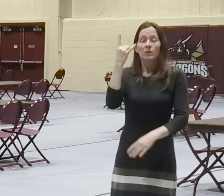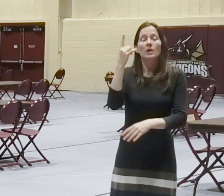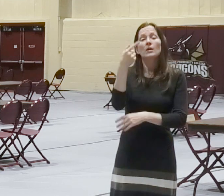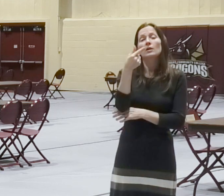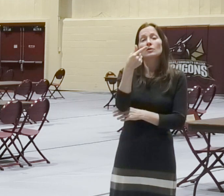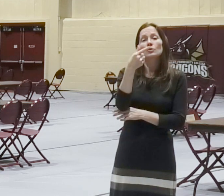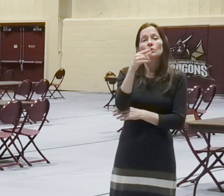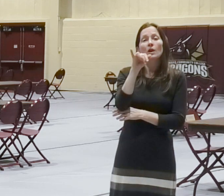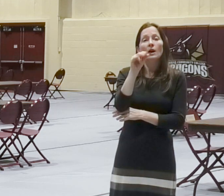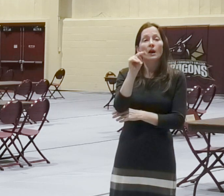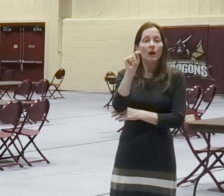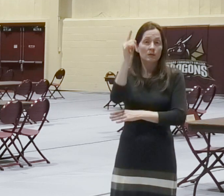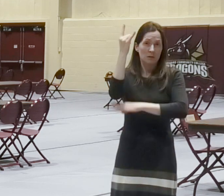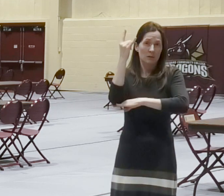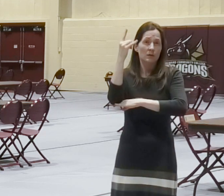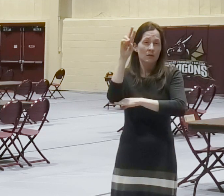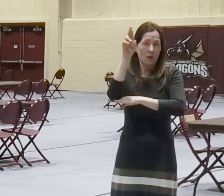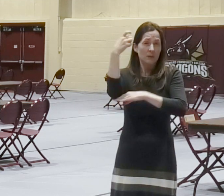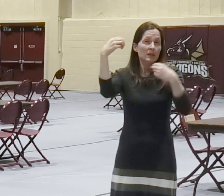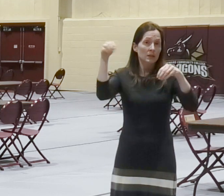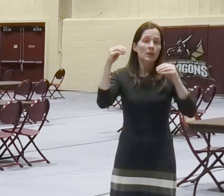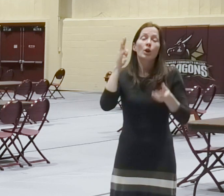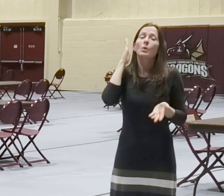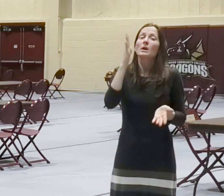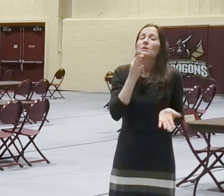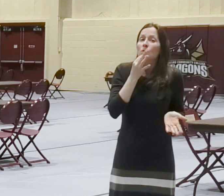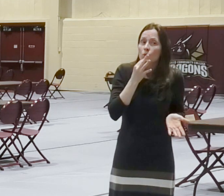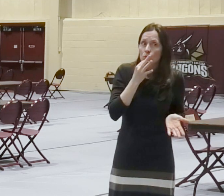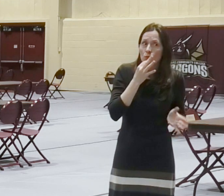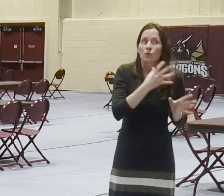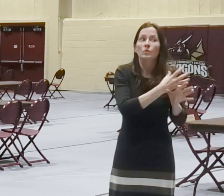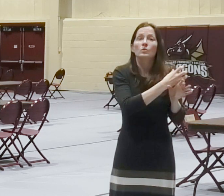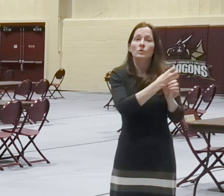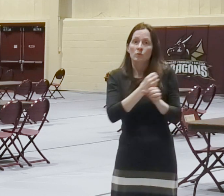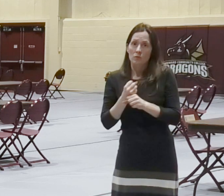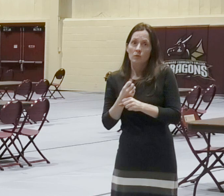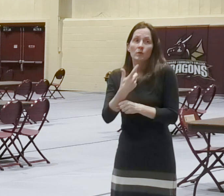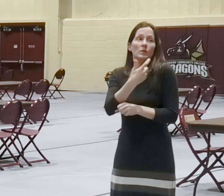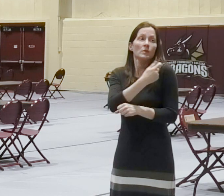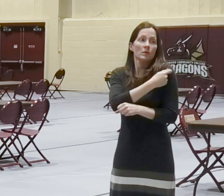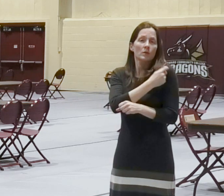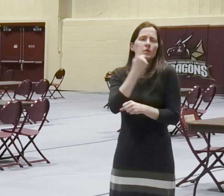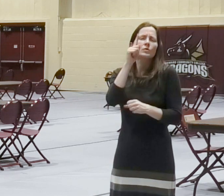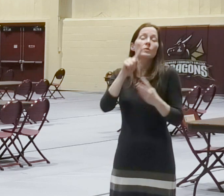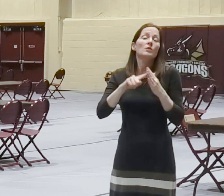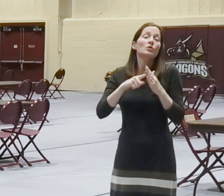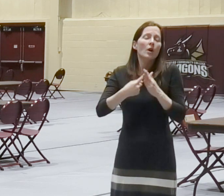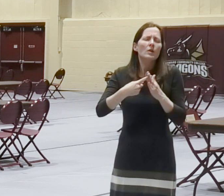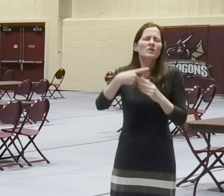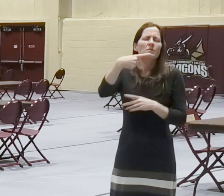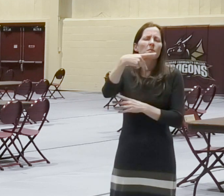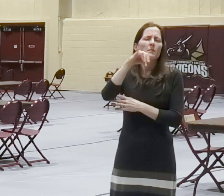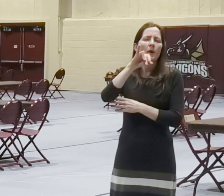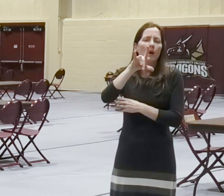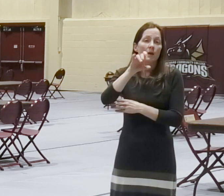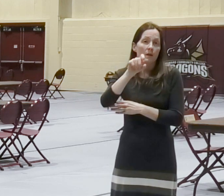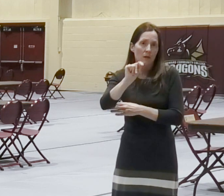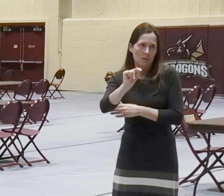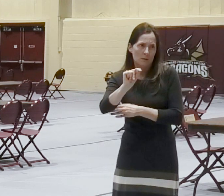will also begin receiving distribution of vaccine to pilot vaccination in